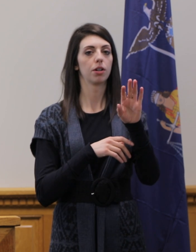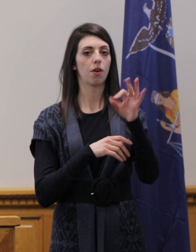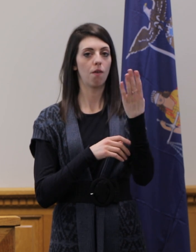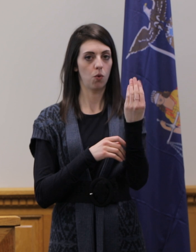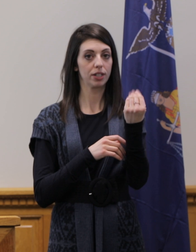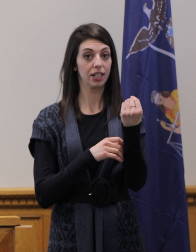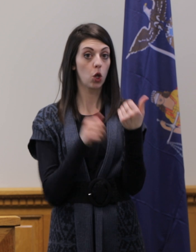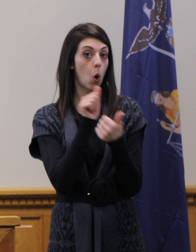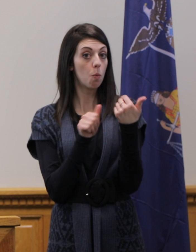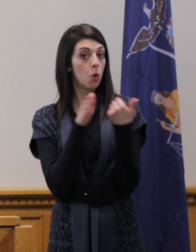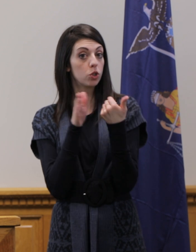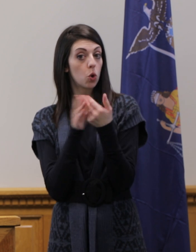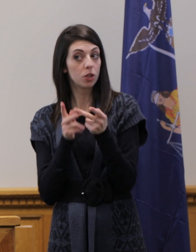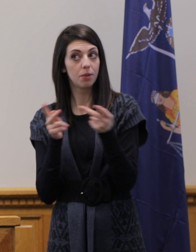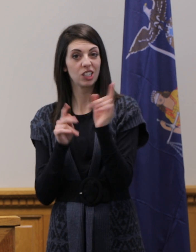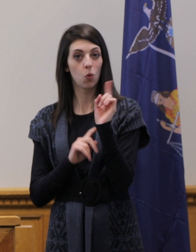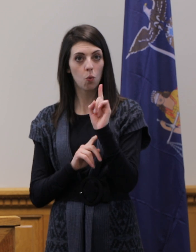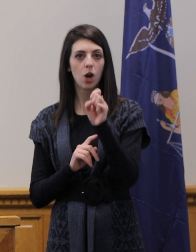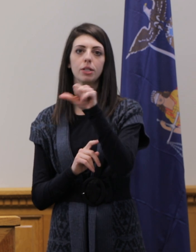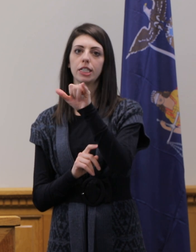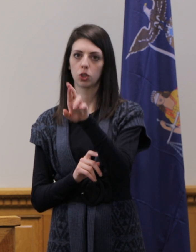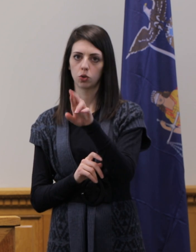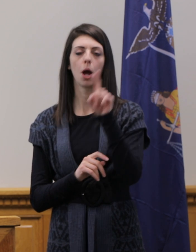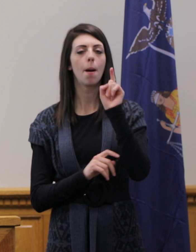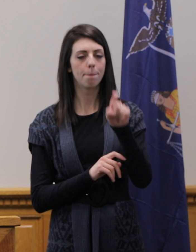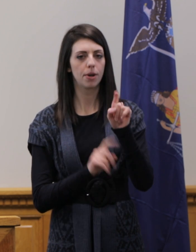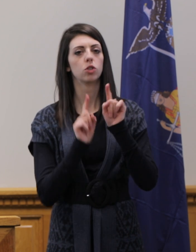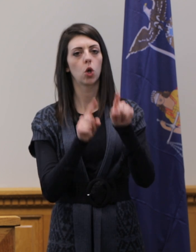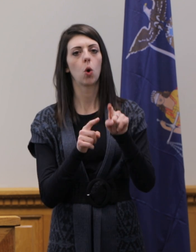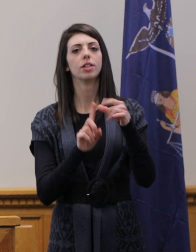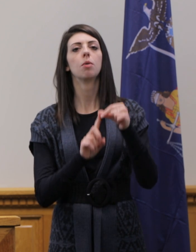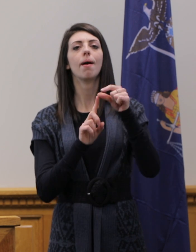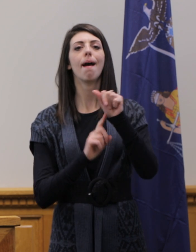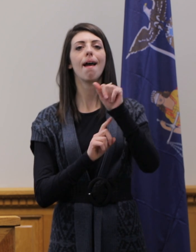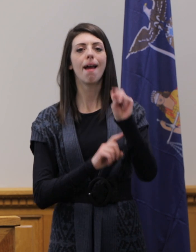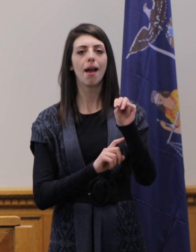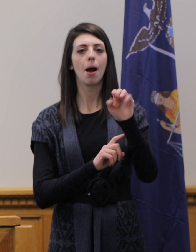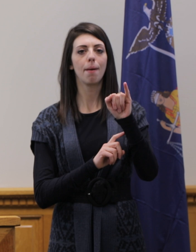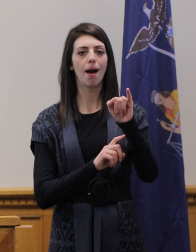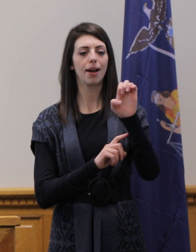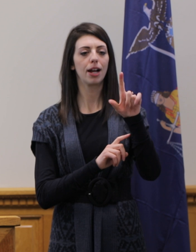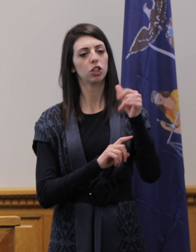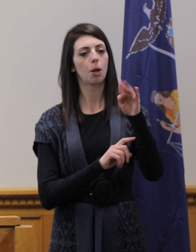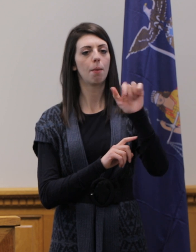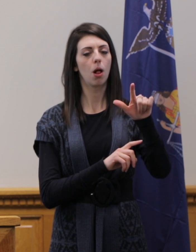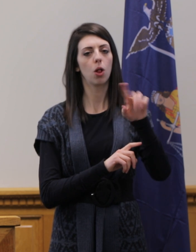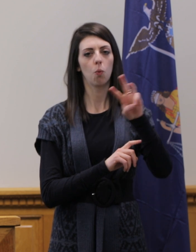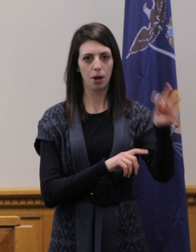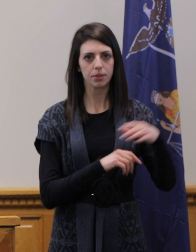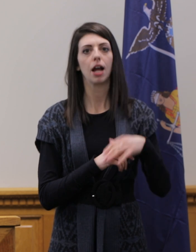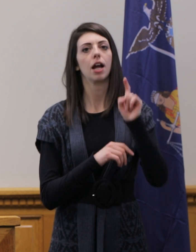is in Syracuse. People need to go through the Am I Eligible website to make appointments, and people need to